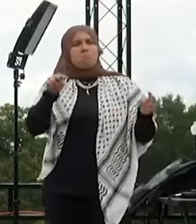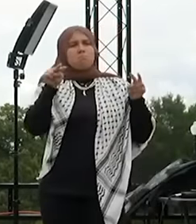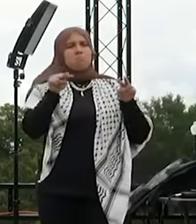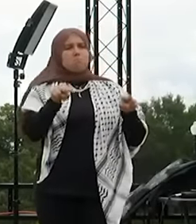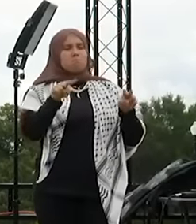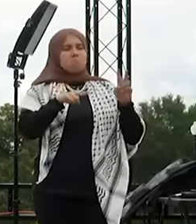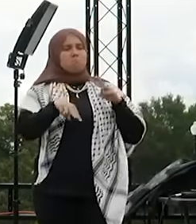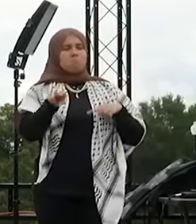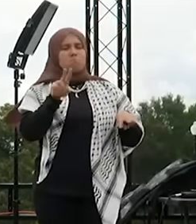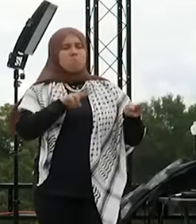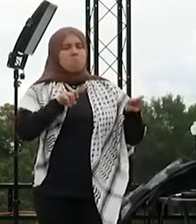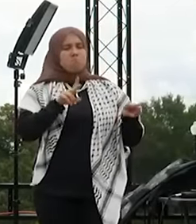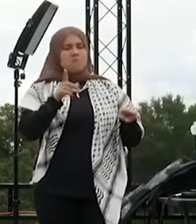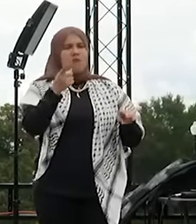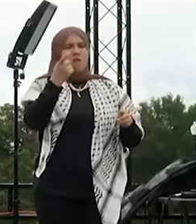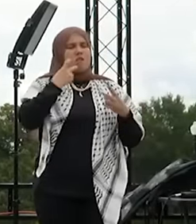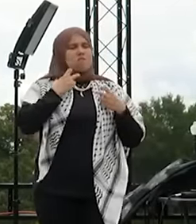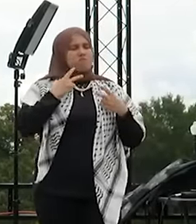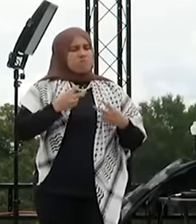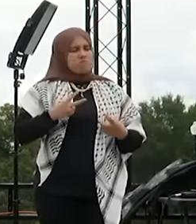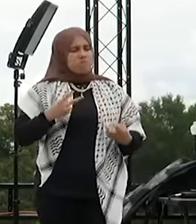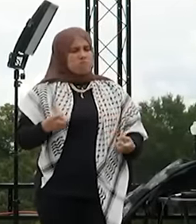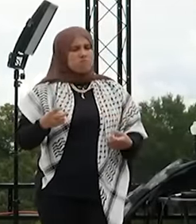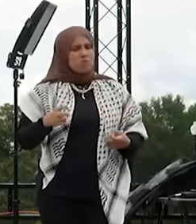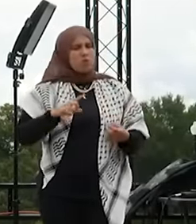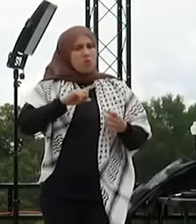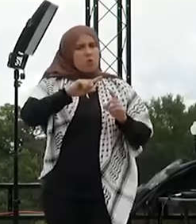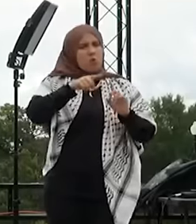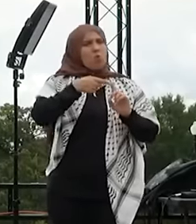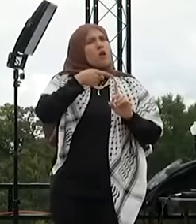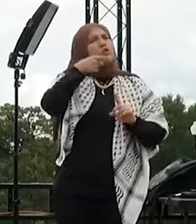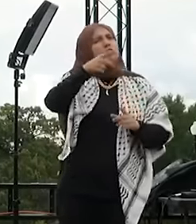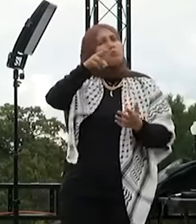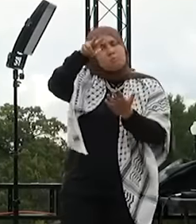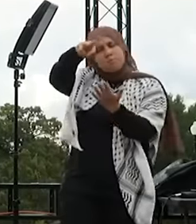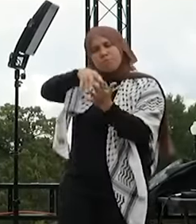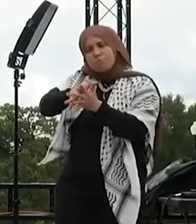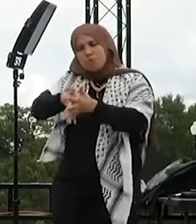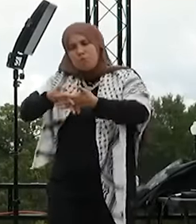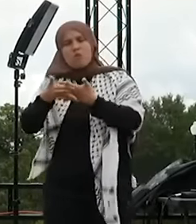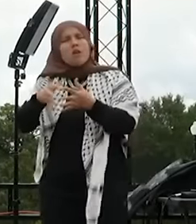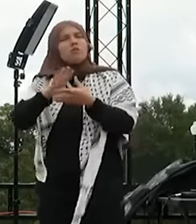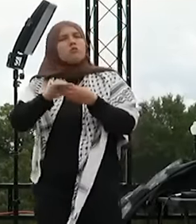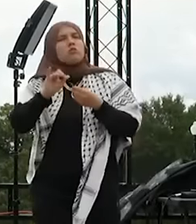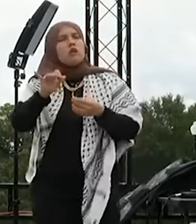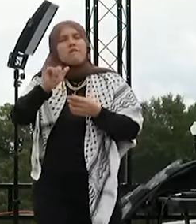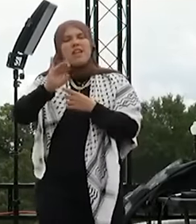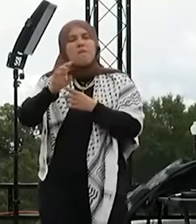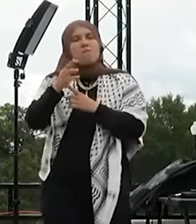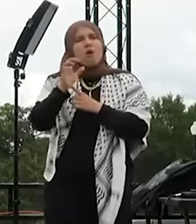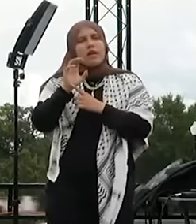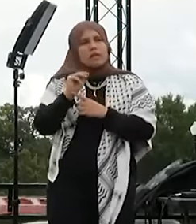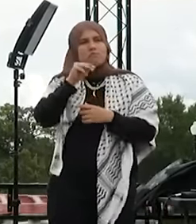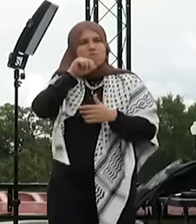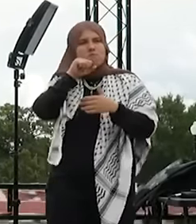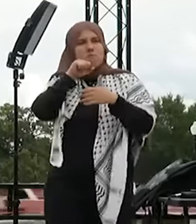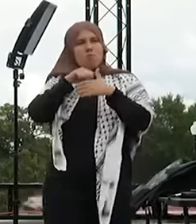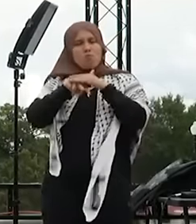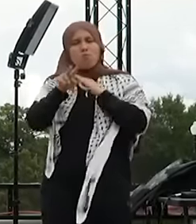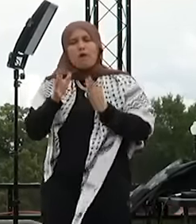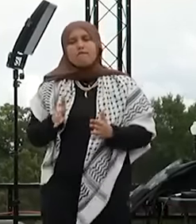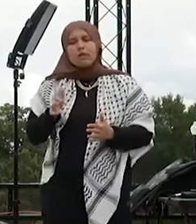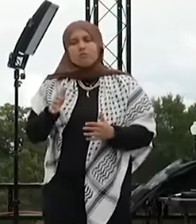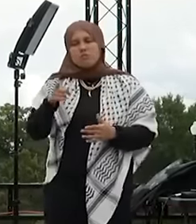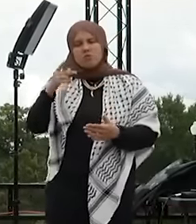you to ask yourself, when you read the story of Ibrahim being thrown into a fire unjustly, when you